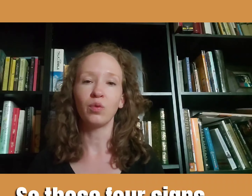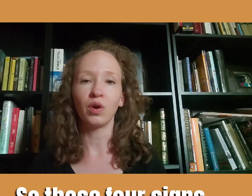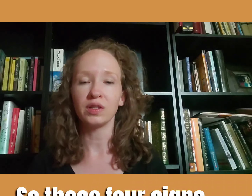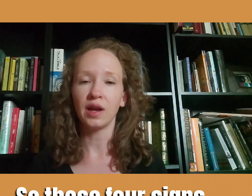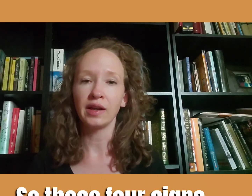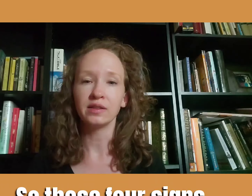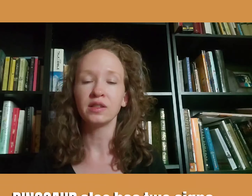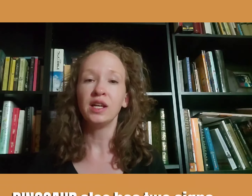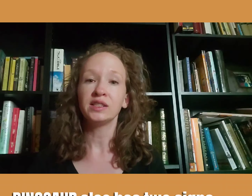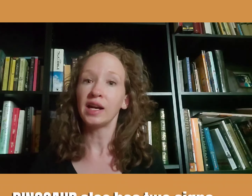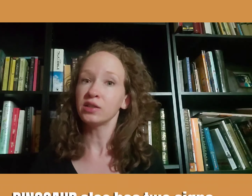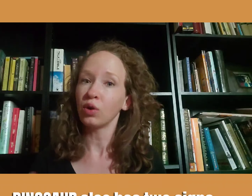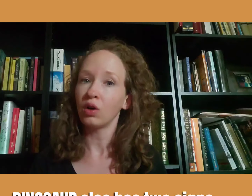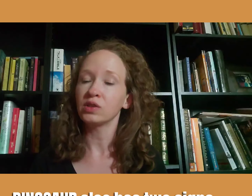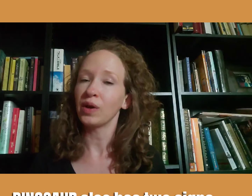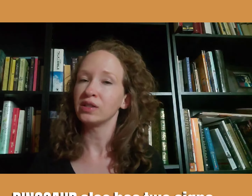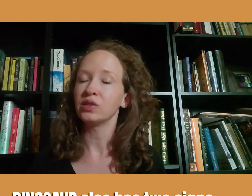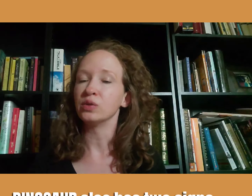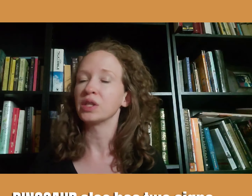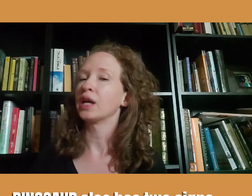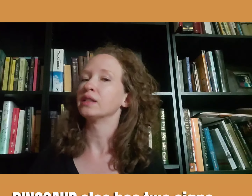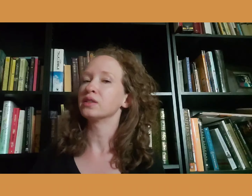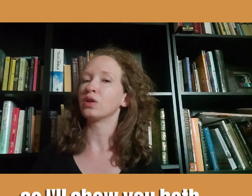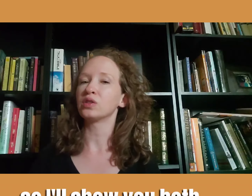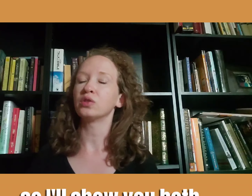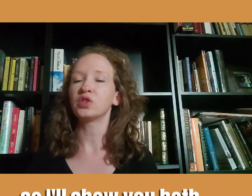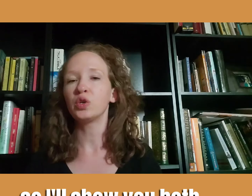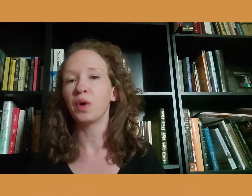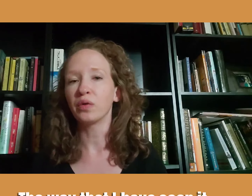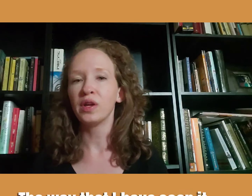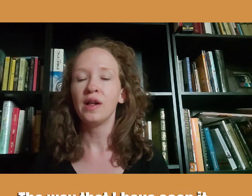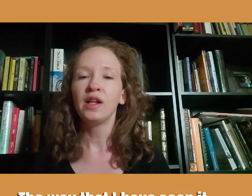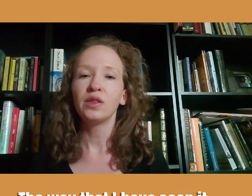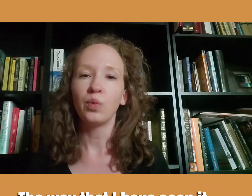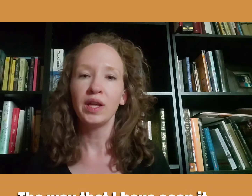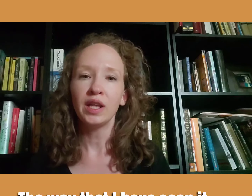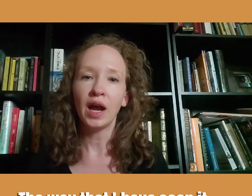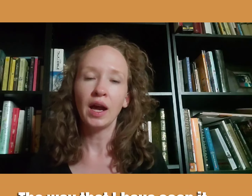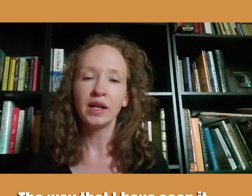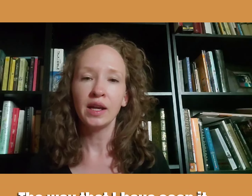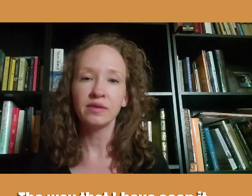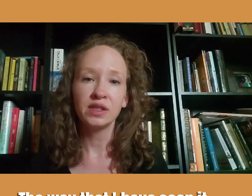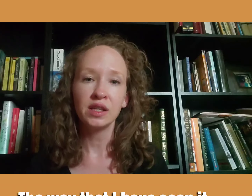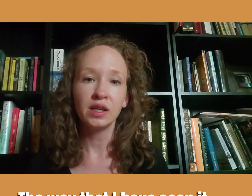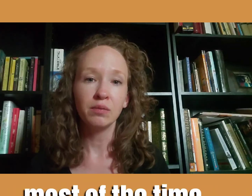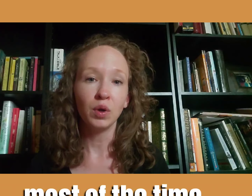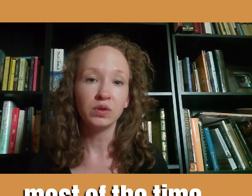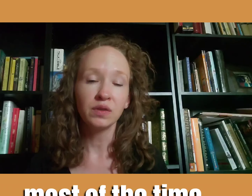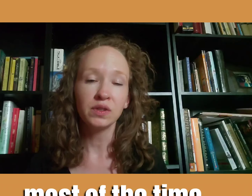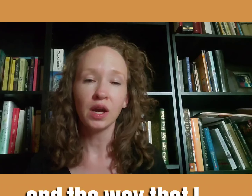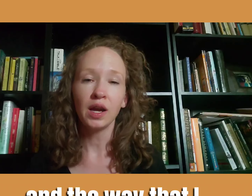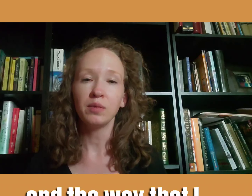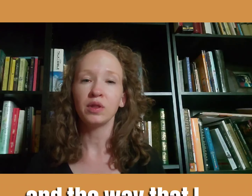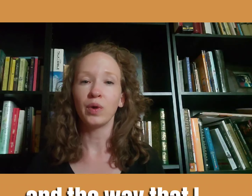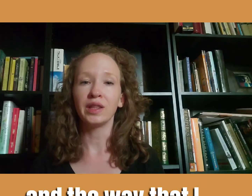four signs dinosaur also has two signs so also show you both the way that I have seen it most of the time and the way